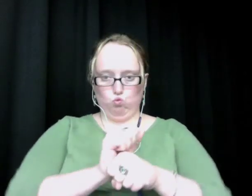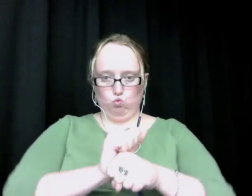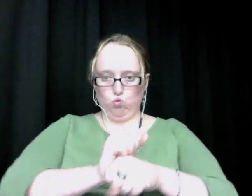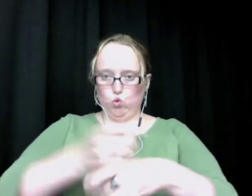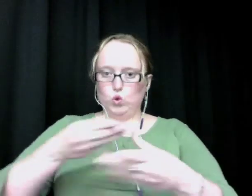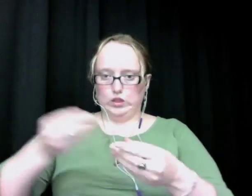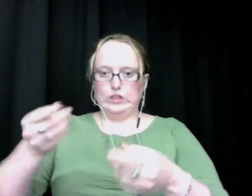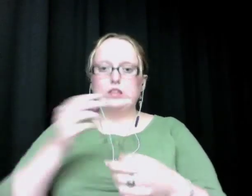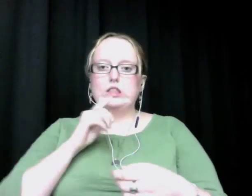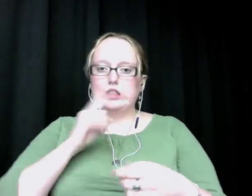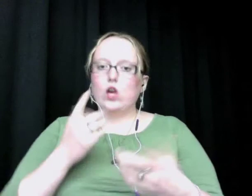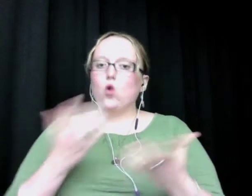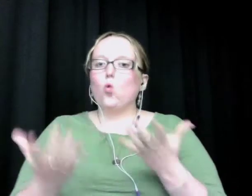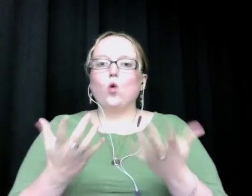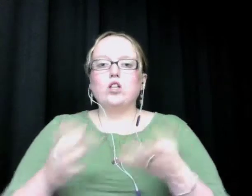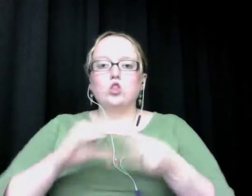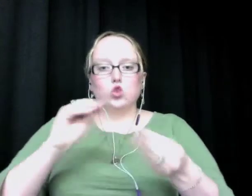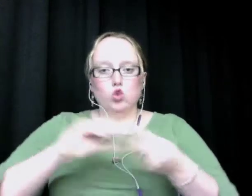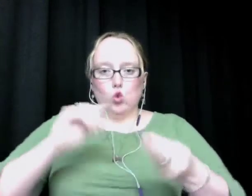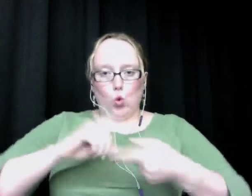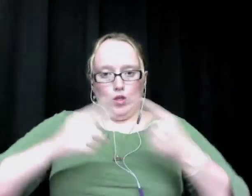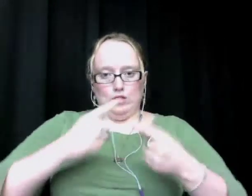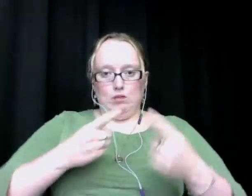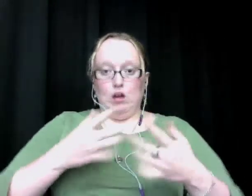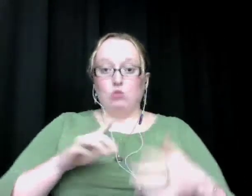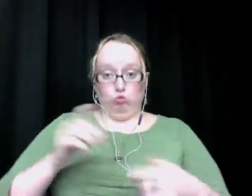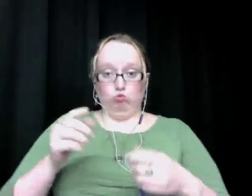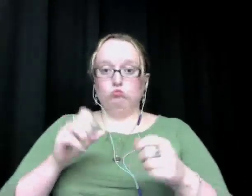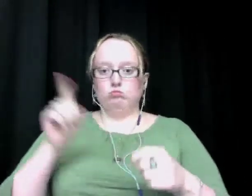So pretty much everything is based around the advertising.